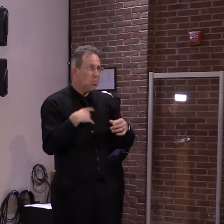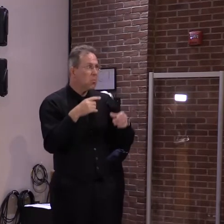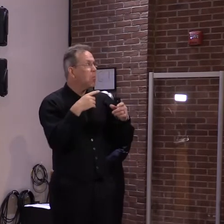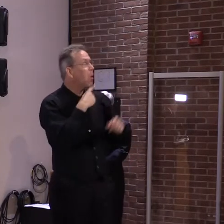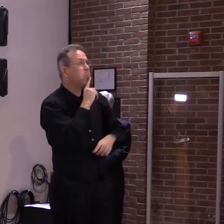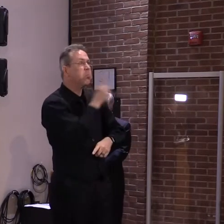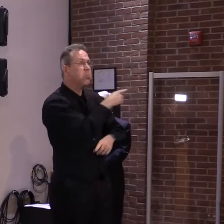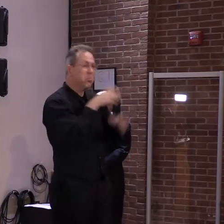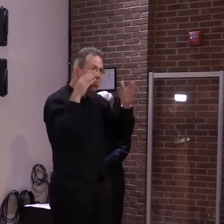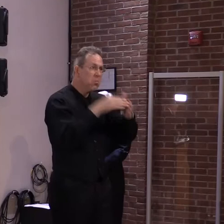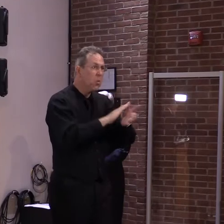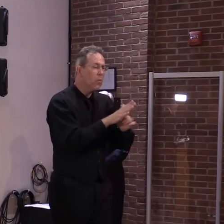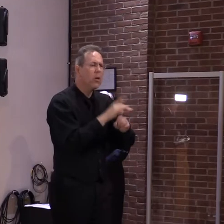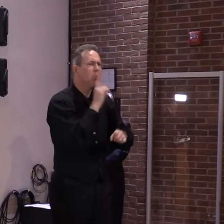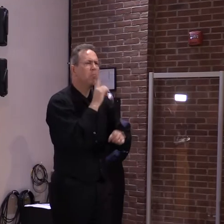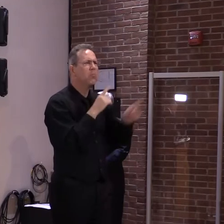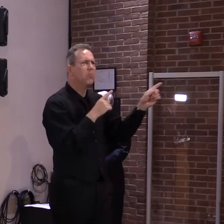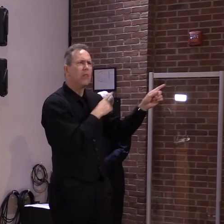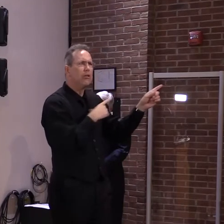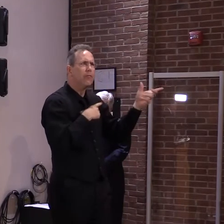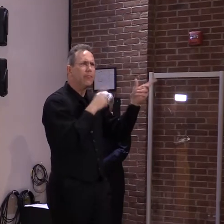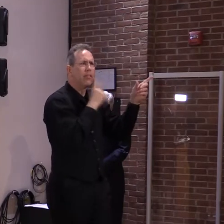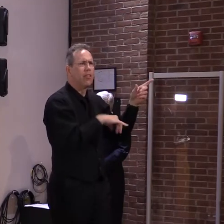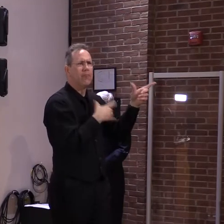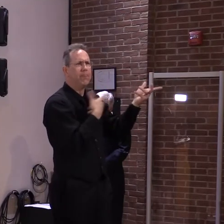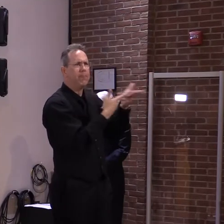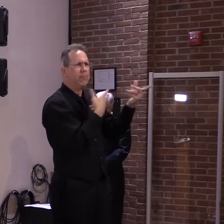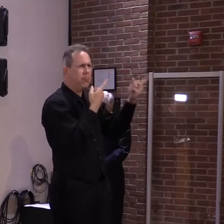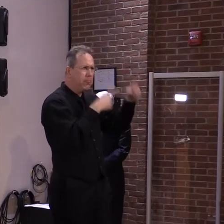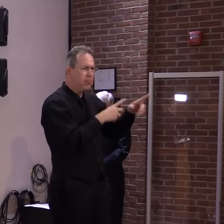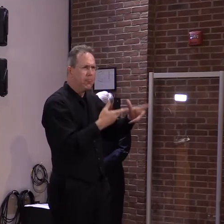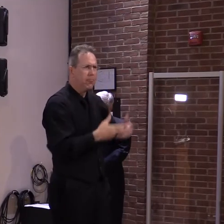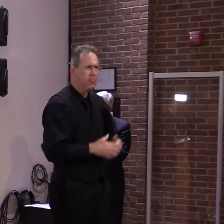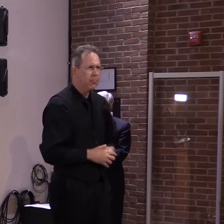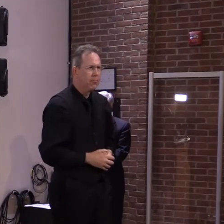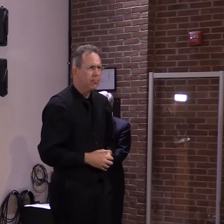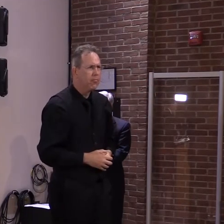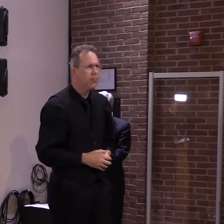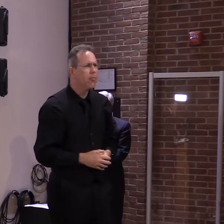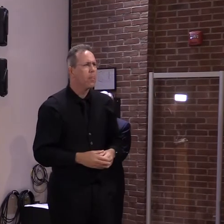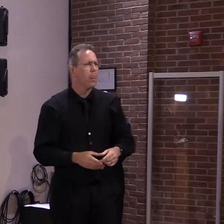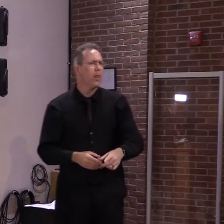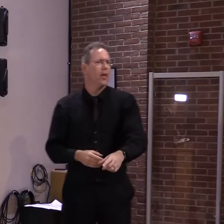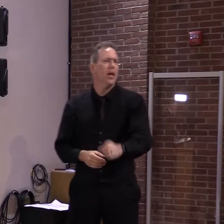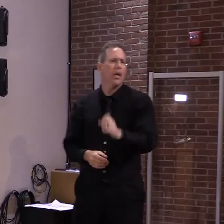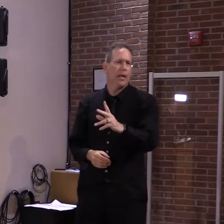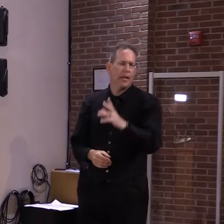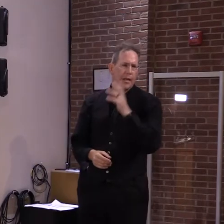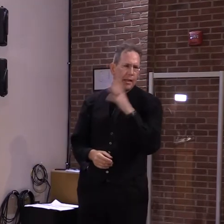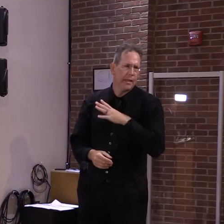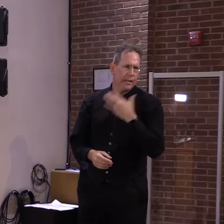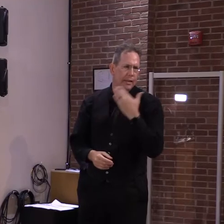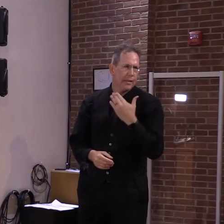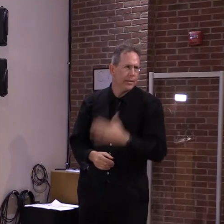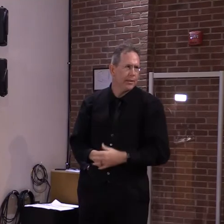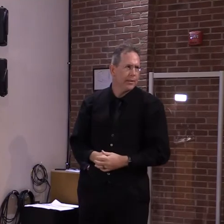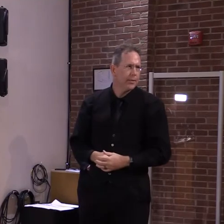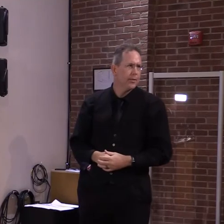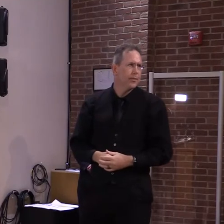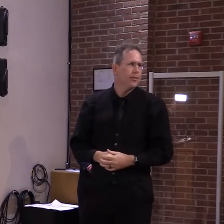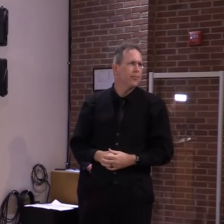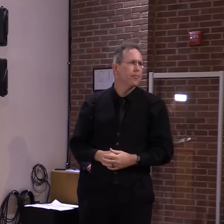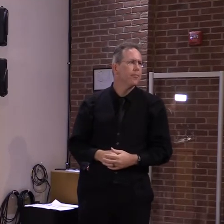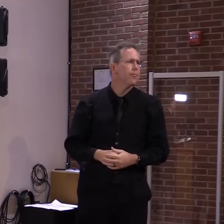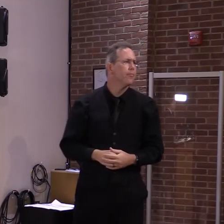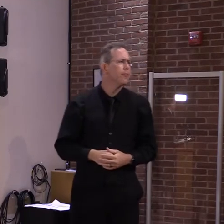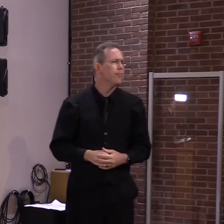Okay, thank you. My first question, the House and Senate are beginning to review a new